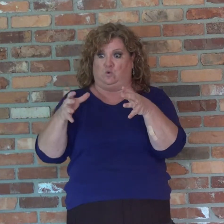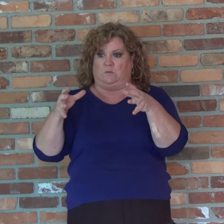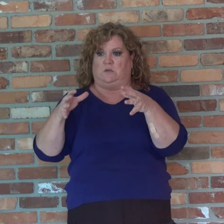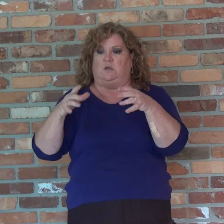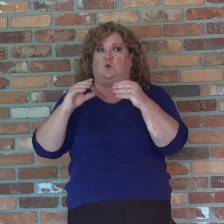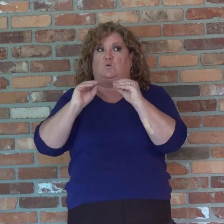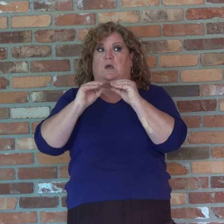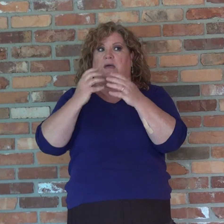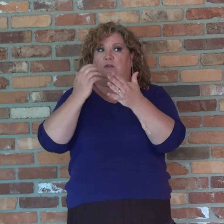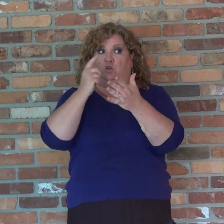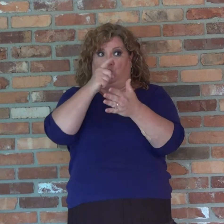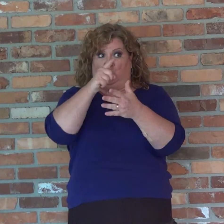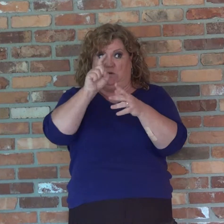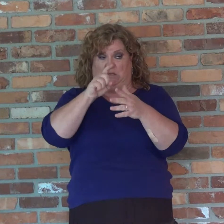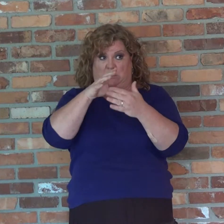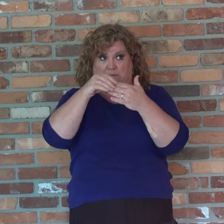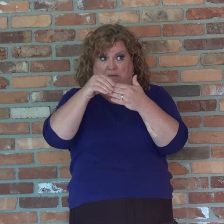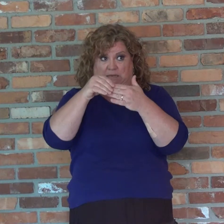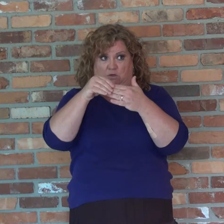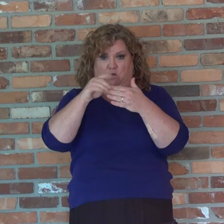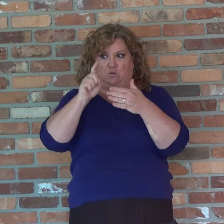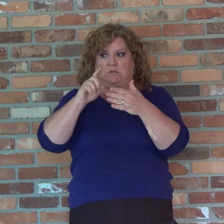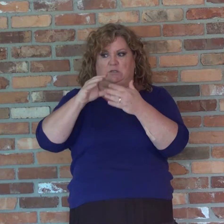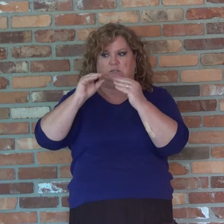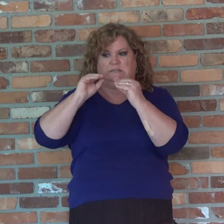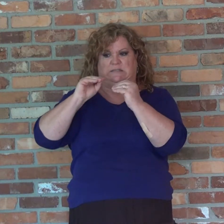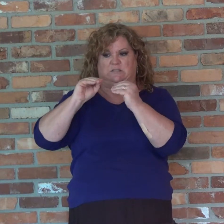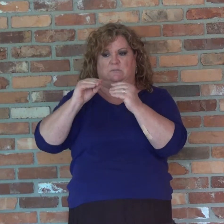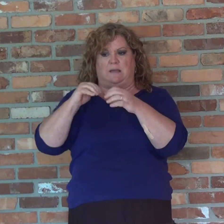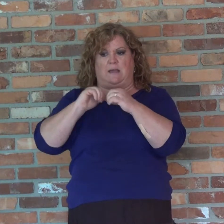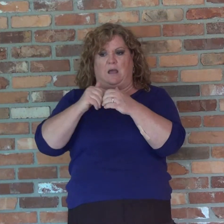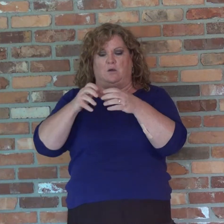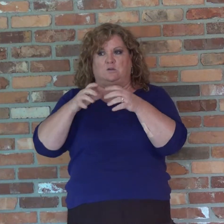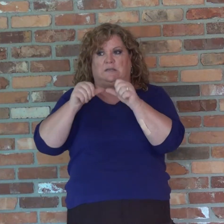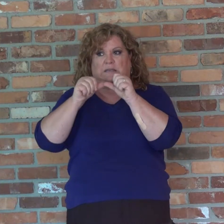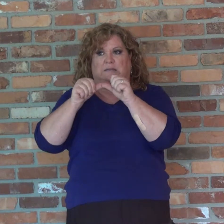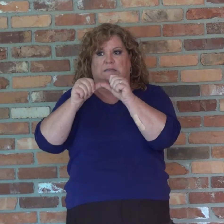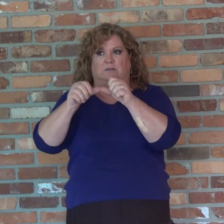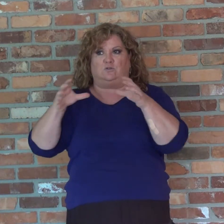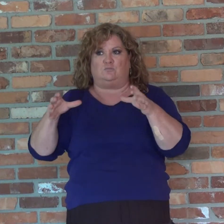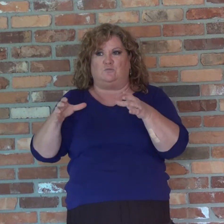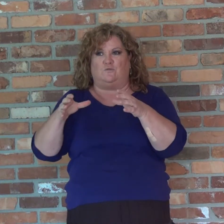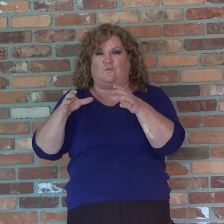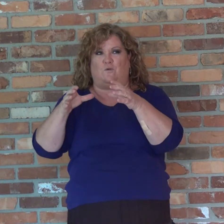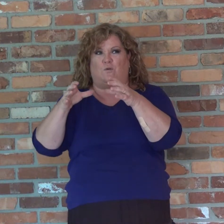goal structure in action. Hope that makes sense, because collaboration is rich when you understand that.